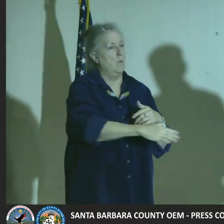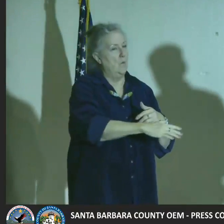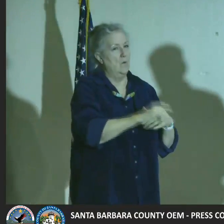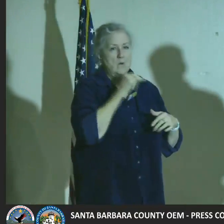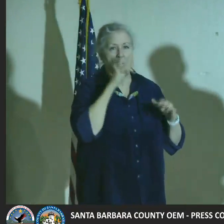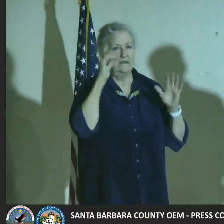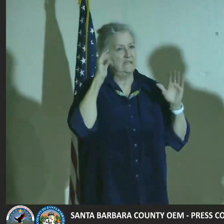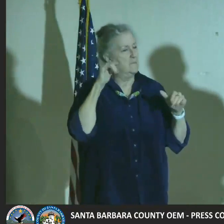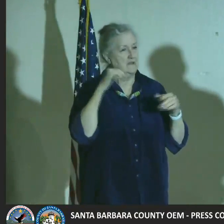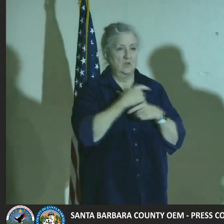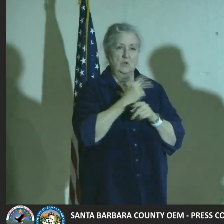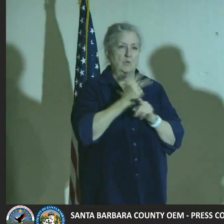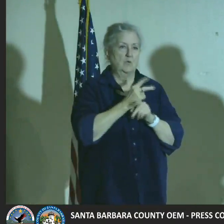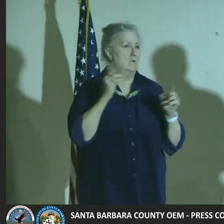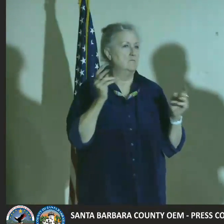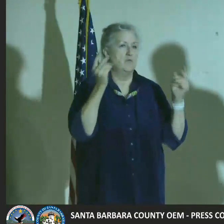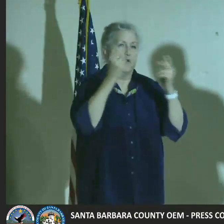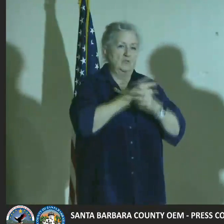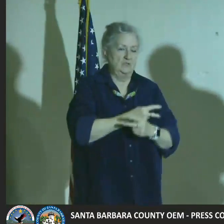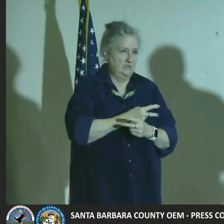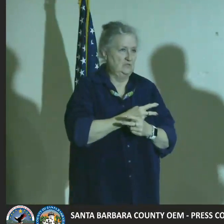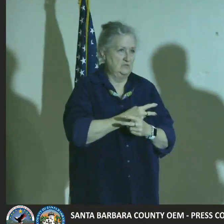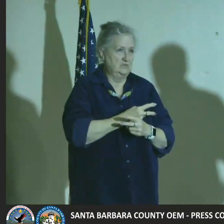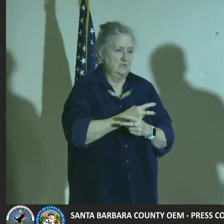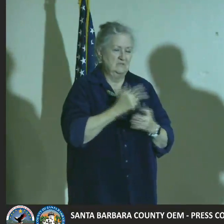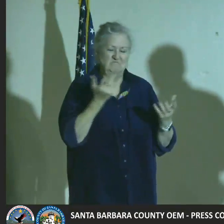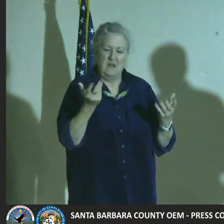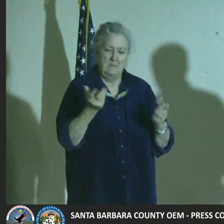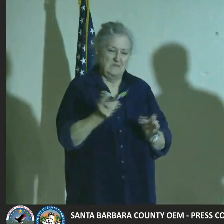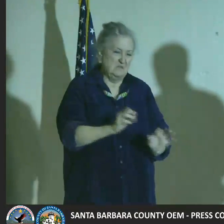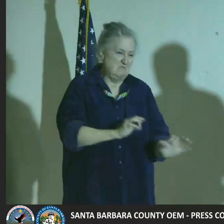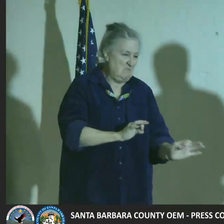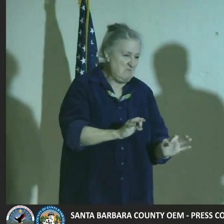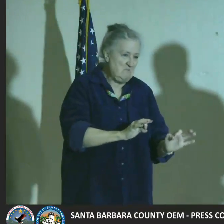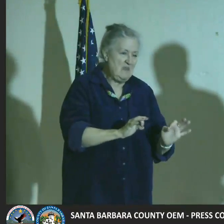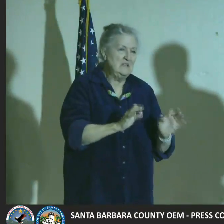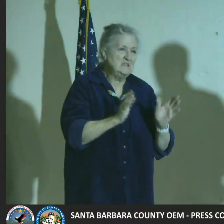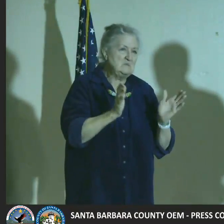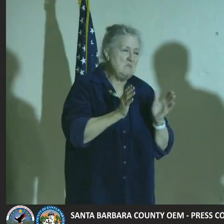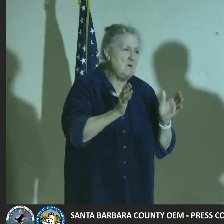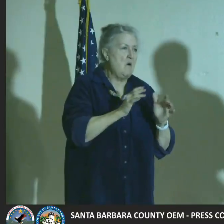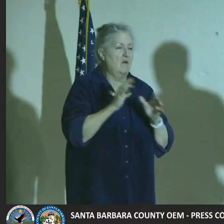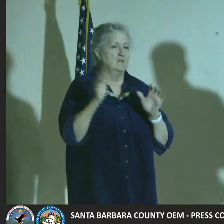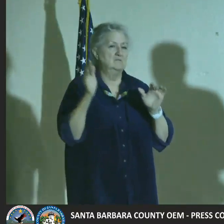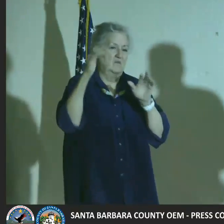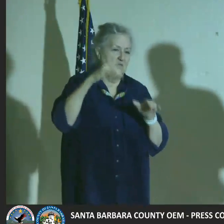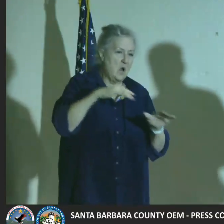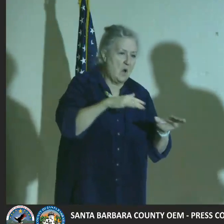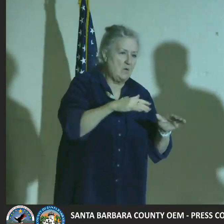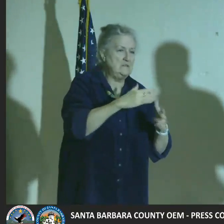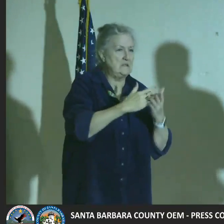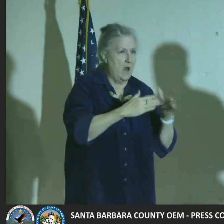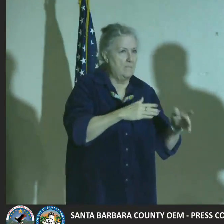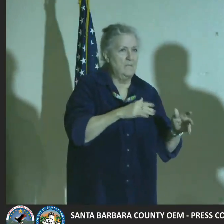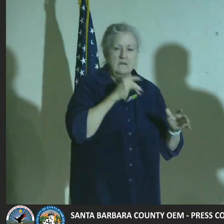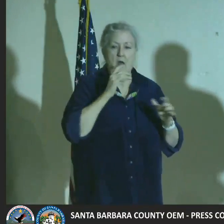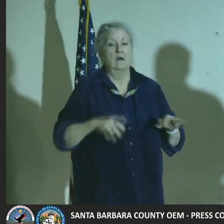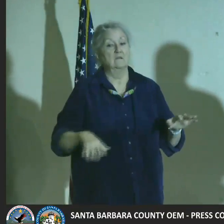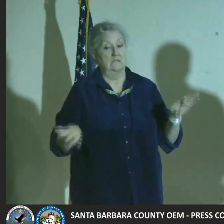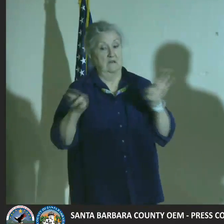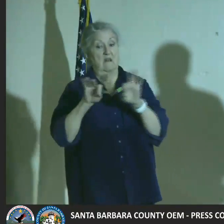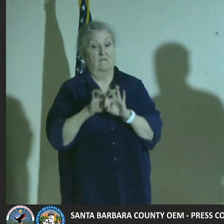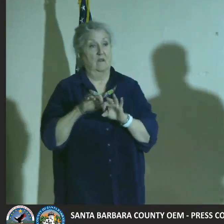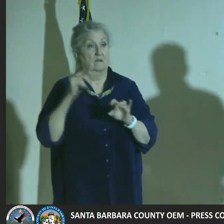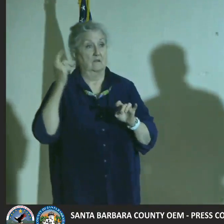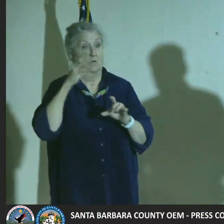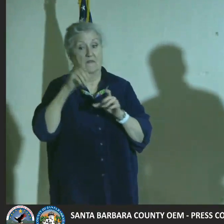rates to produce anything more than some minor debris flows that are not considered to be significant, especially